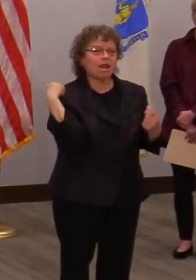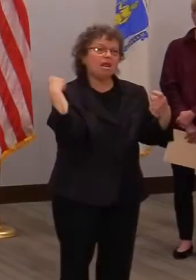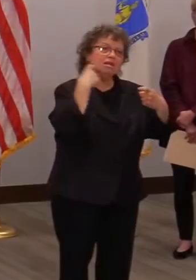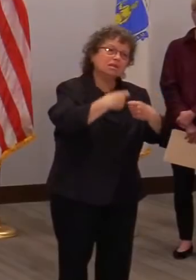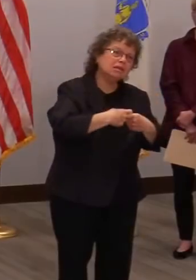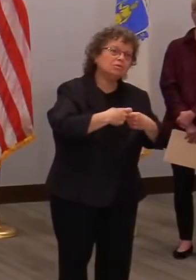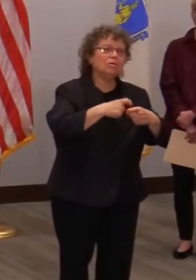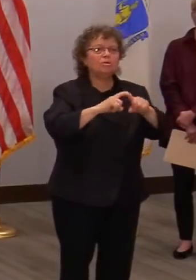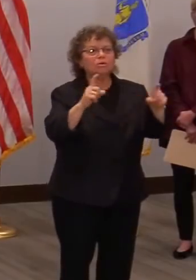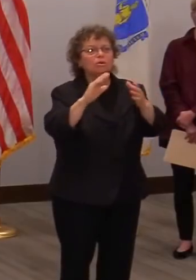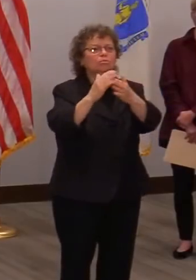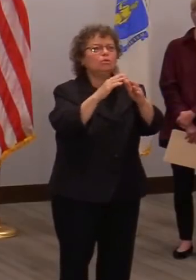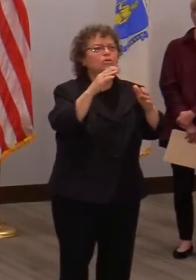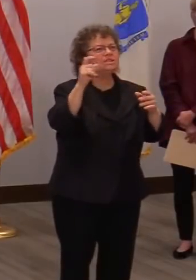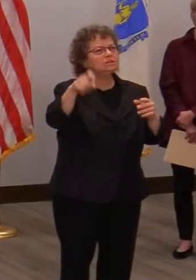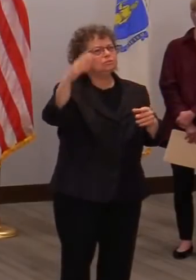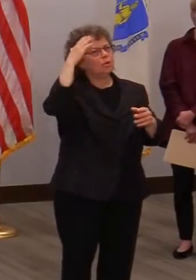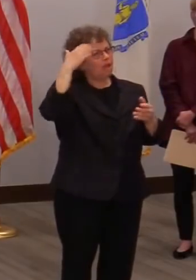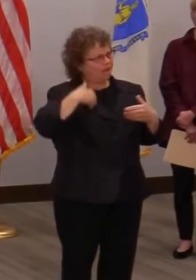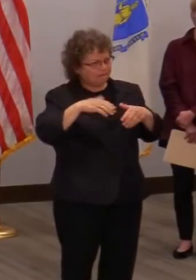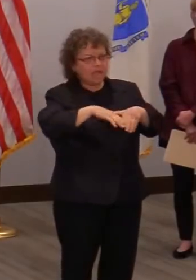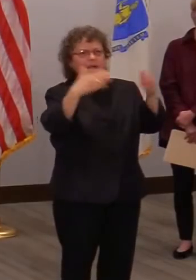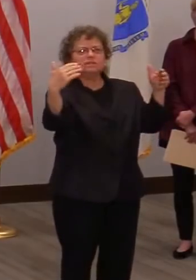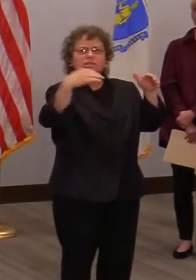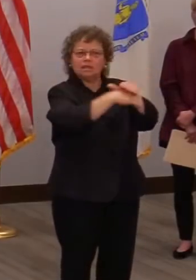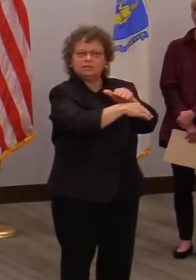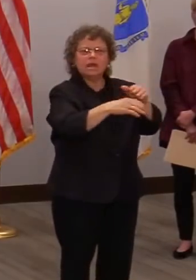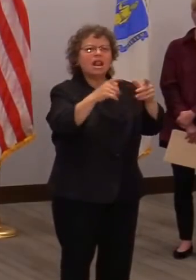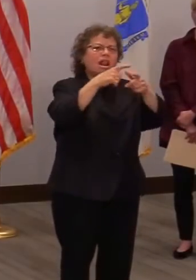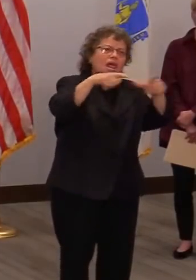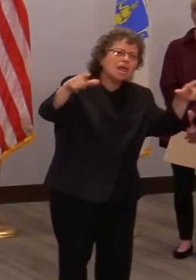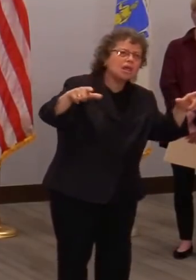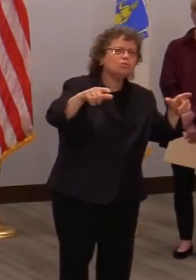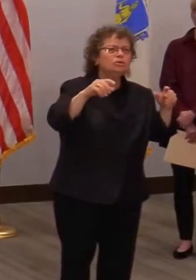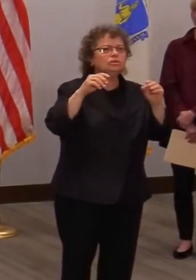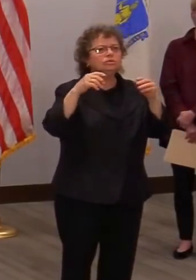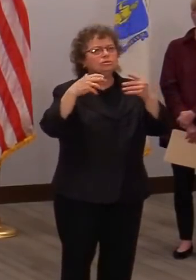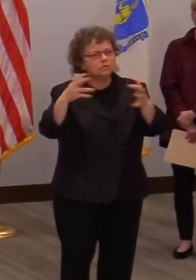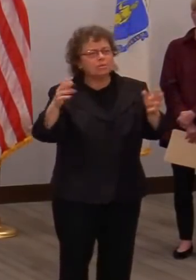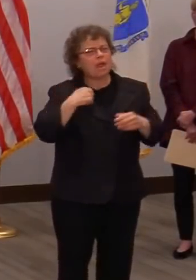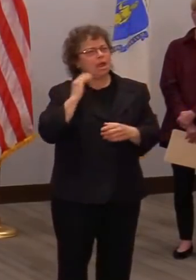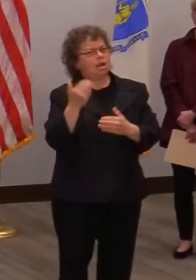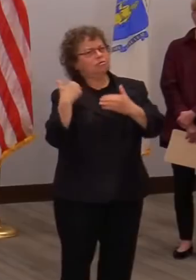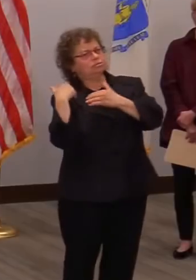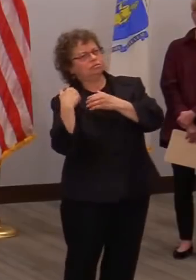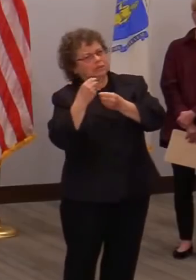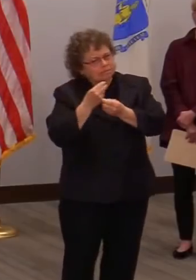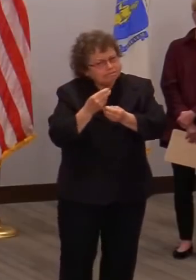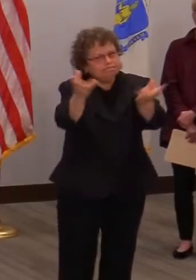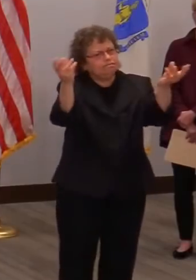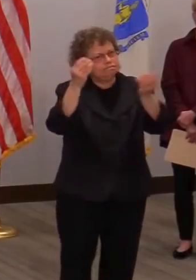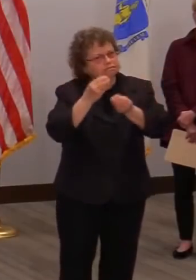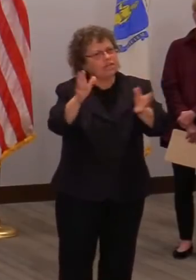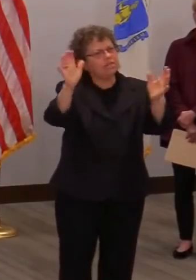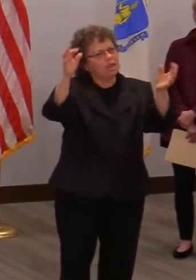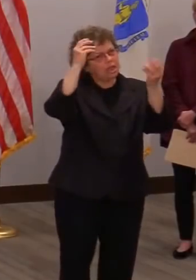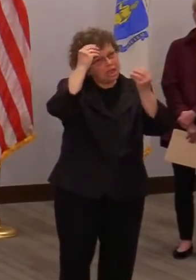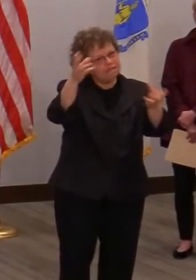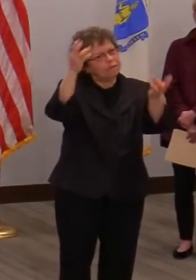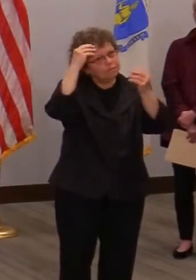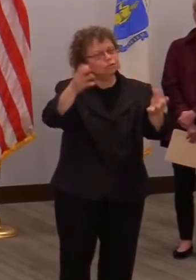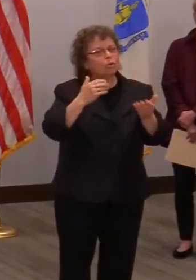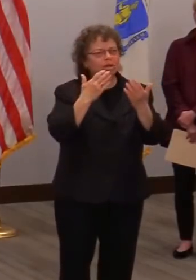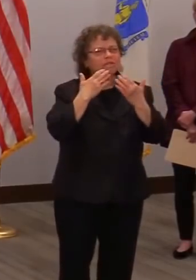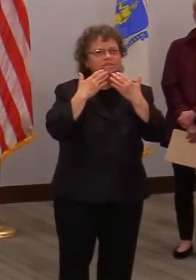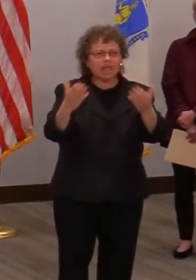know that they have access, and it's our fundamental responsibility to make sure that we're providing them that information. So thank you, and we look forward to